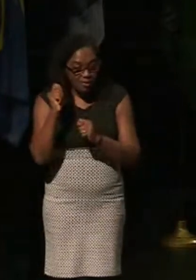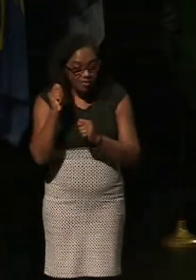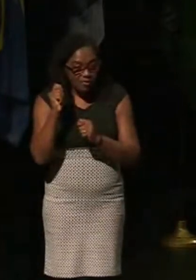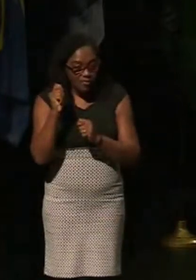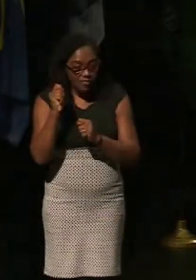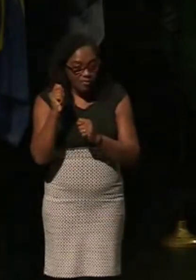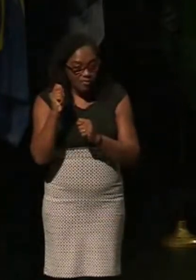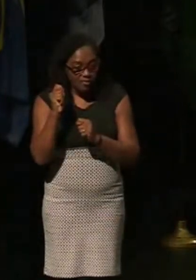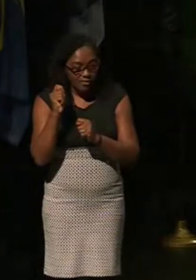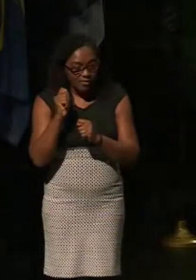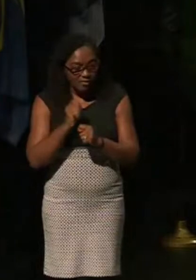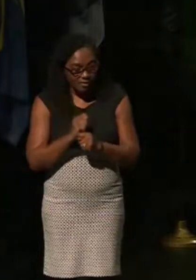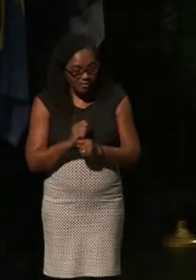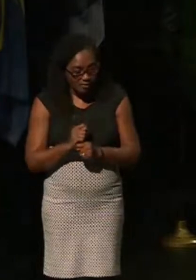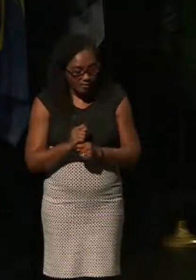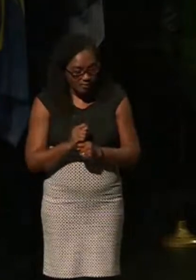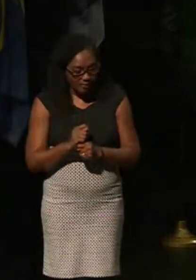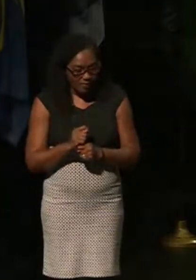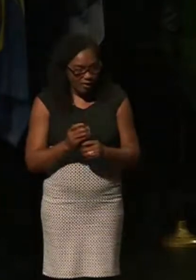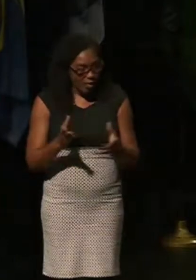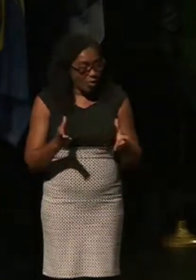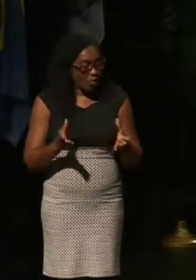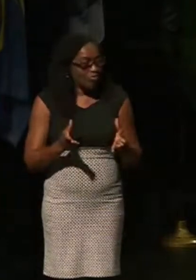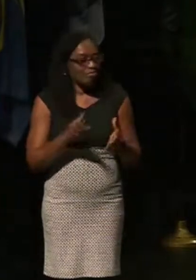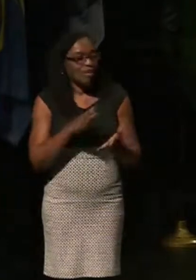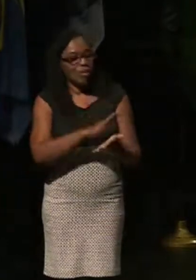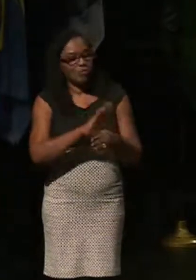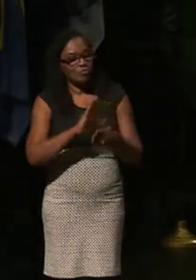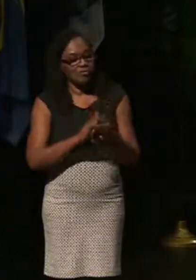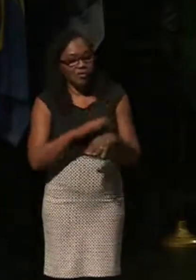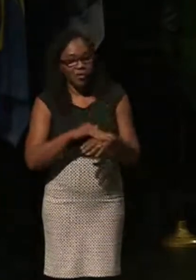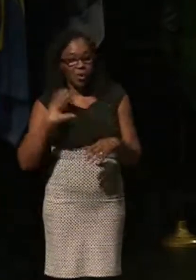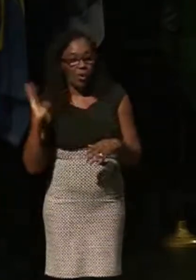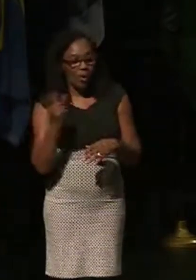honored to call each of you a graduate